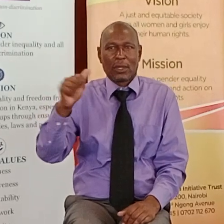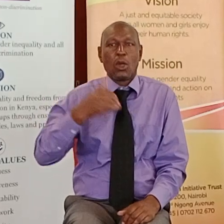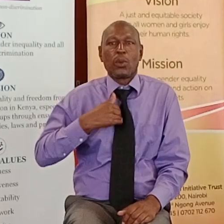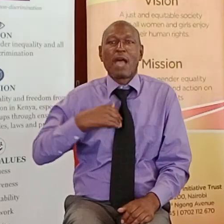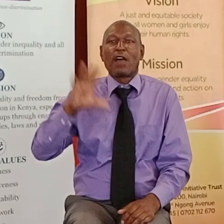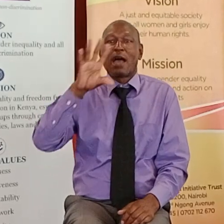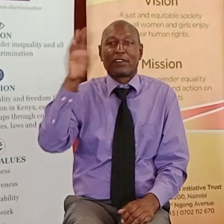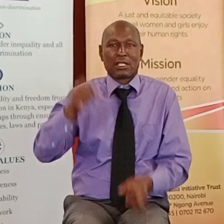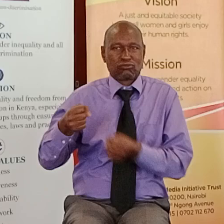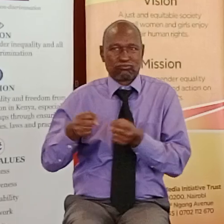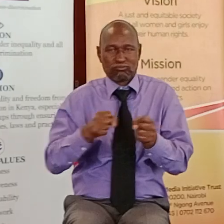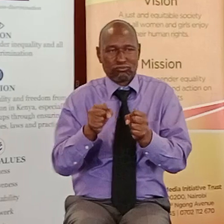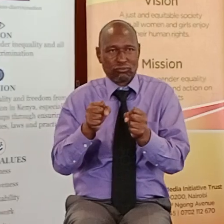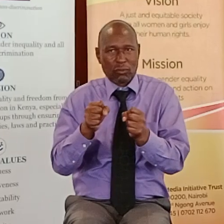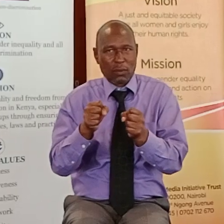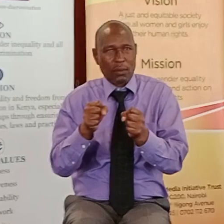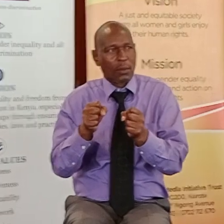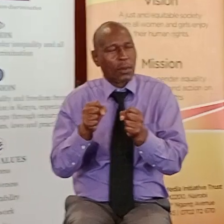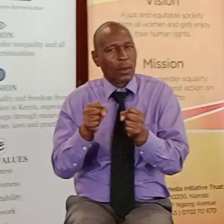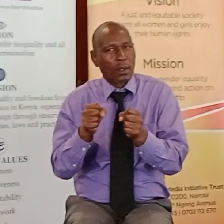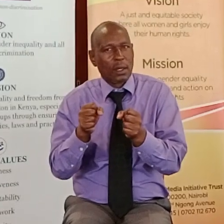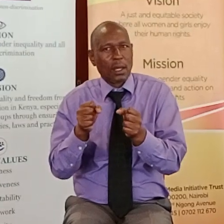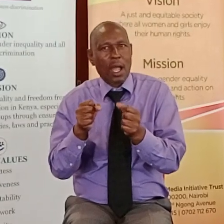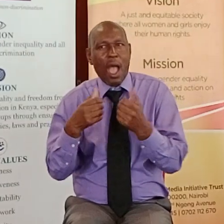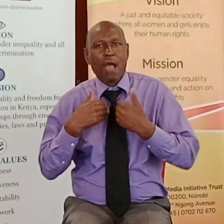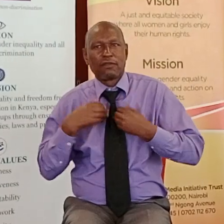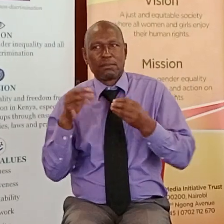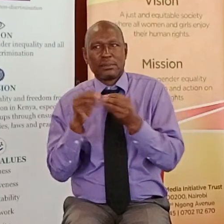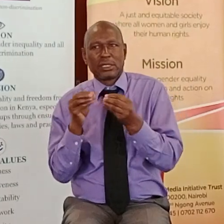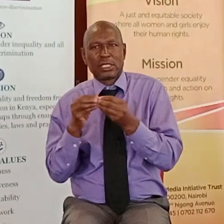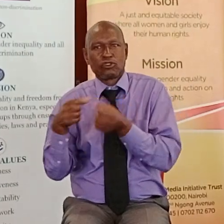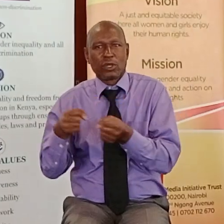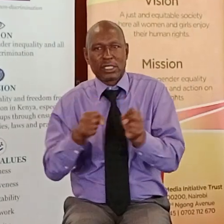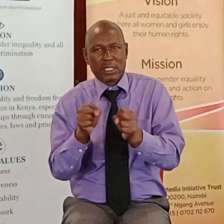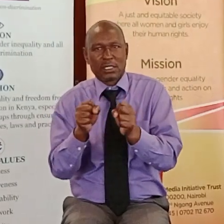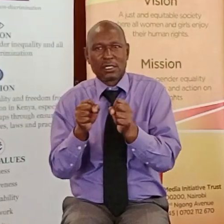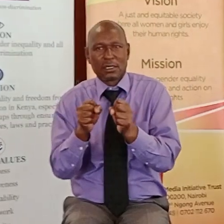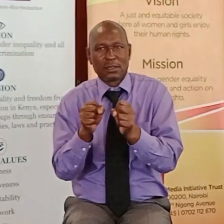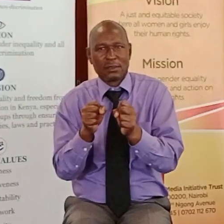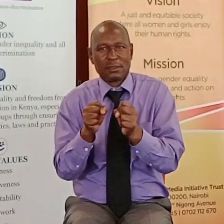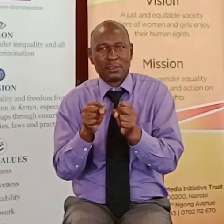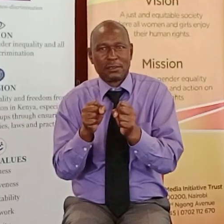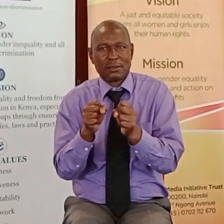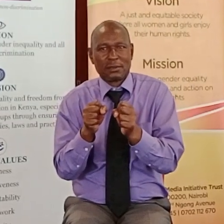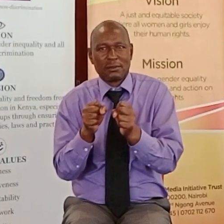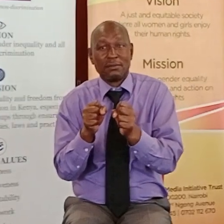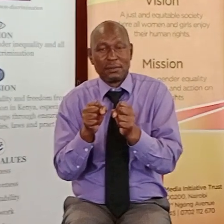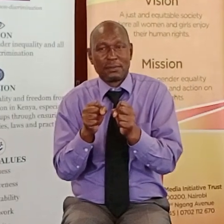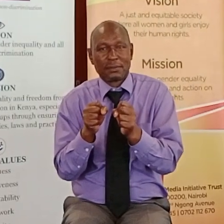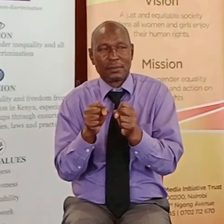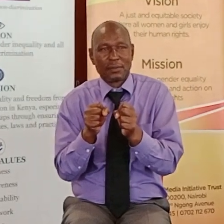meeting, a regional strategy meeting for the COP, which was convened by the African group